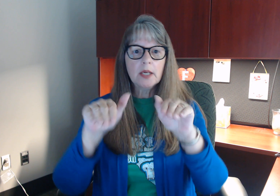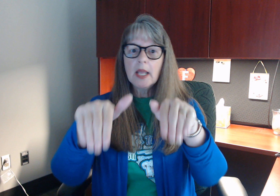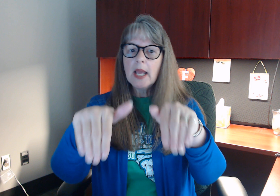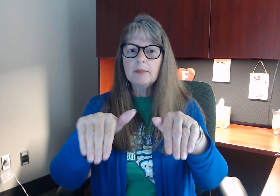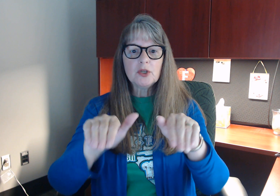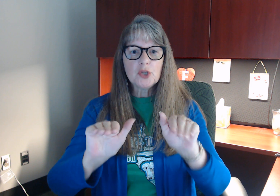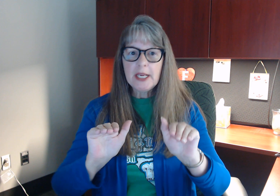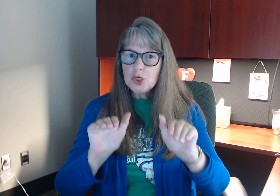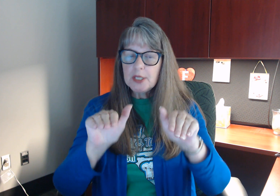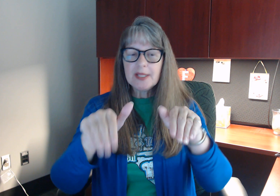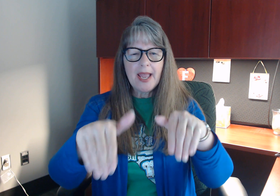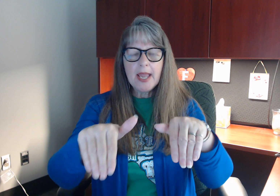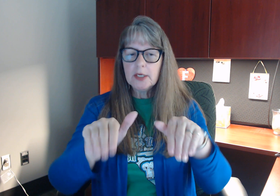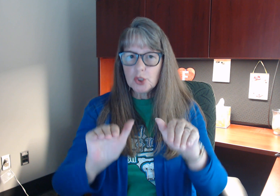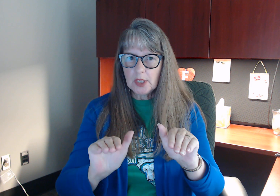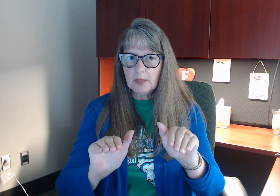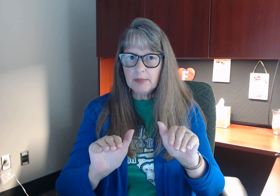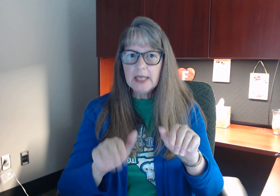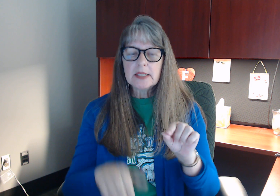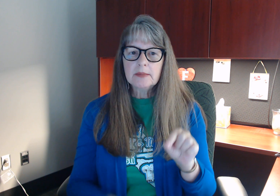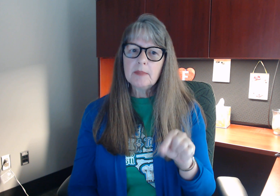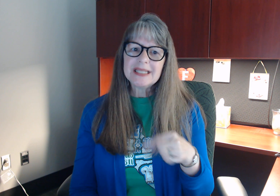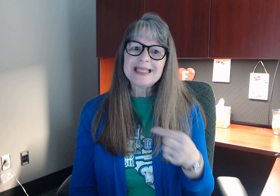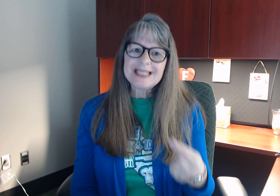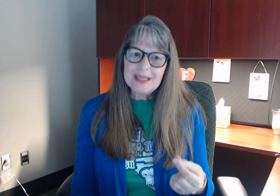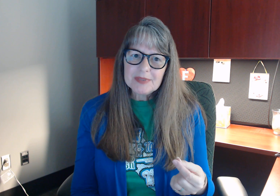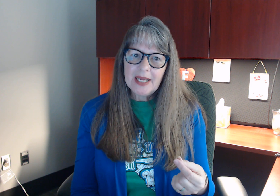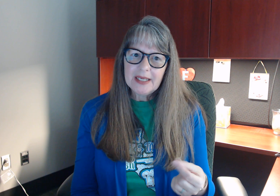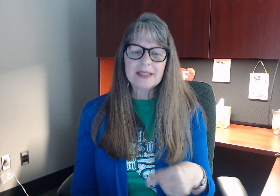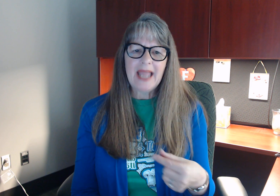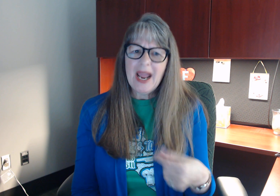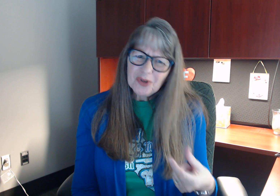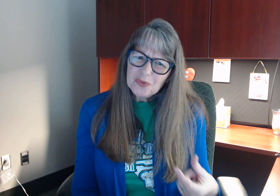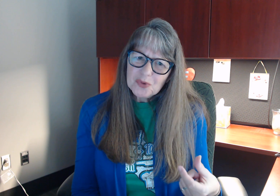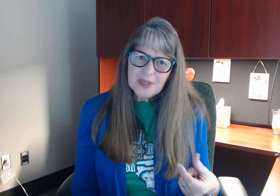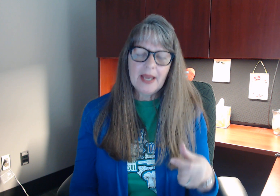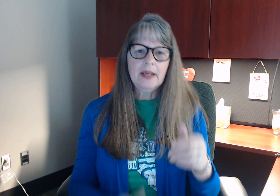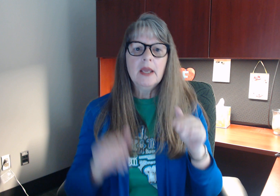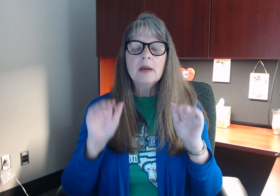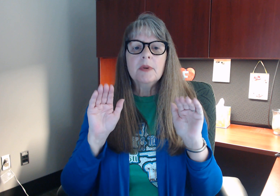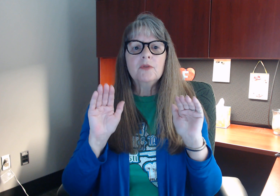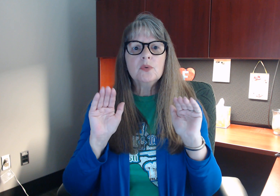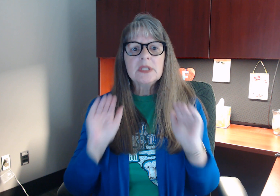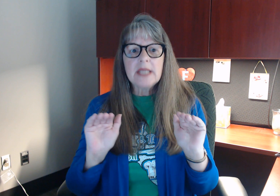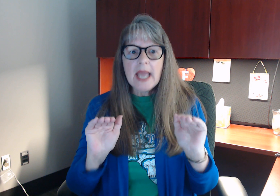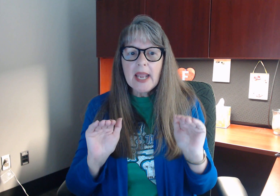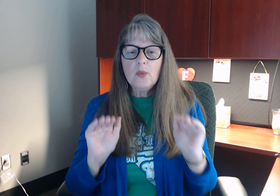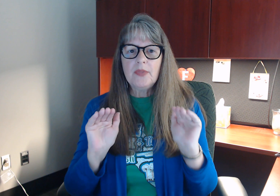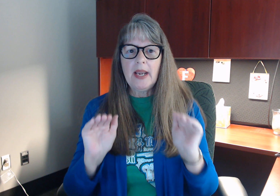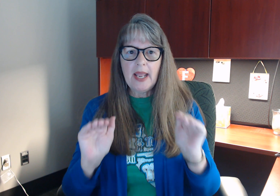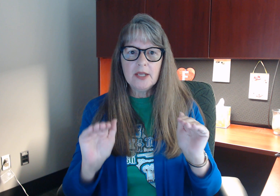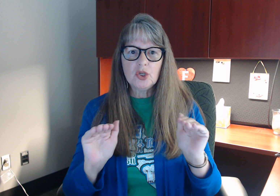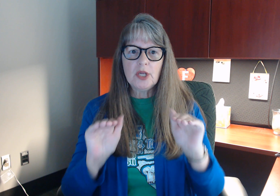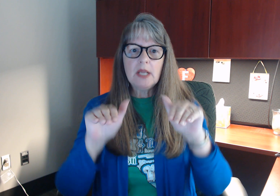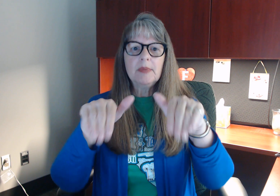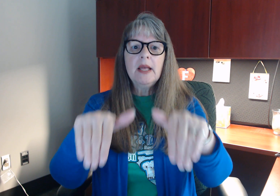not changing the hand shape. Sometimes it seems like it. It's like, how are you doing that? But if you stay with that hand shape, then